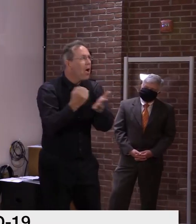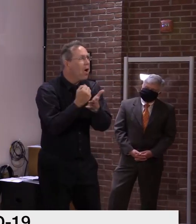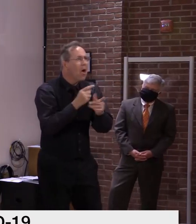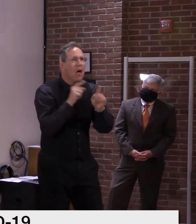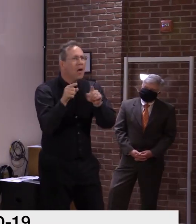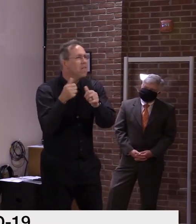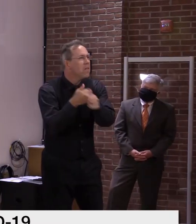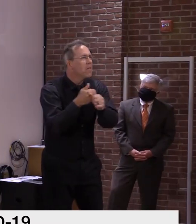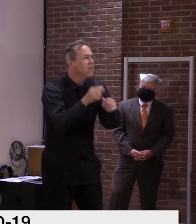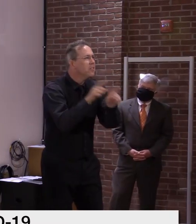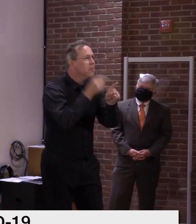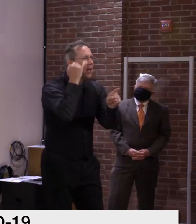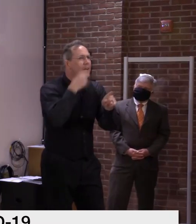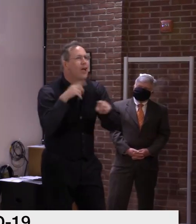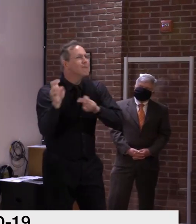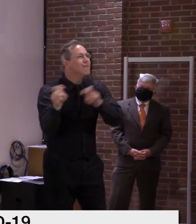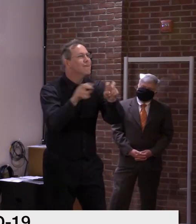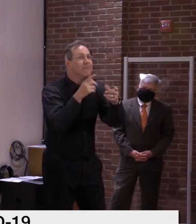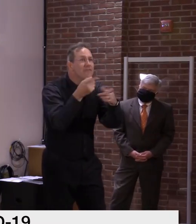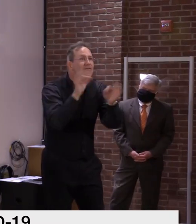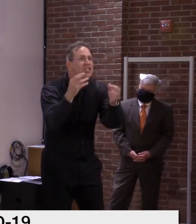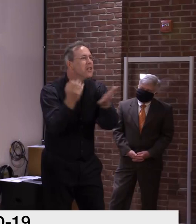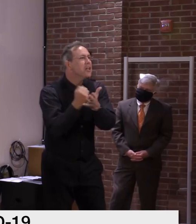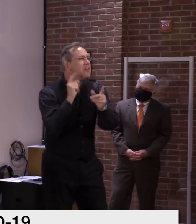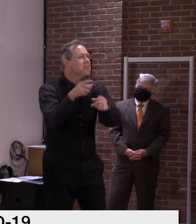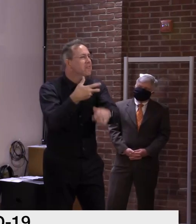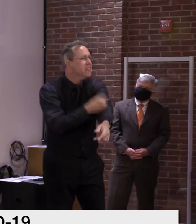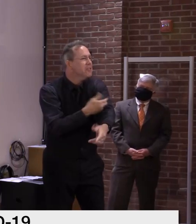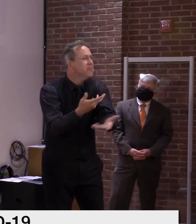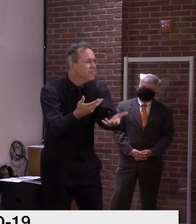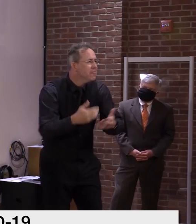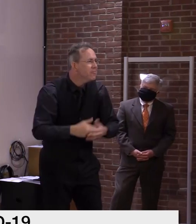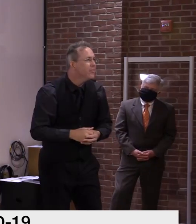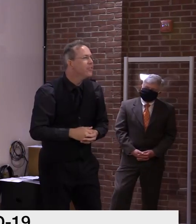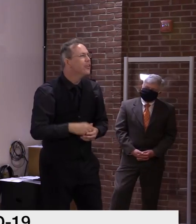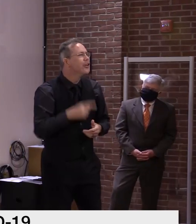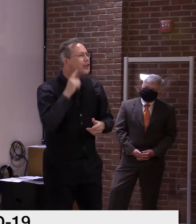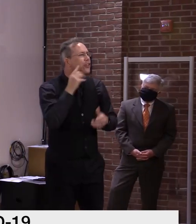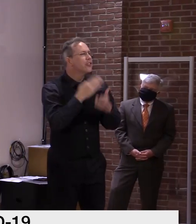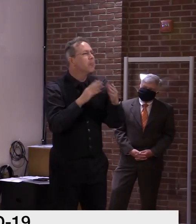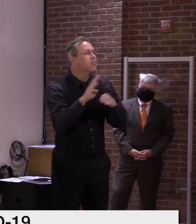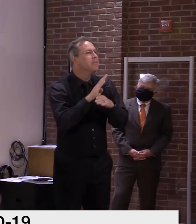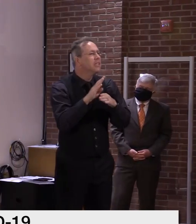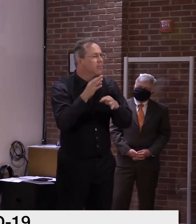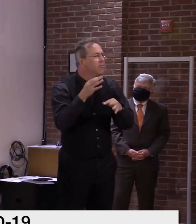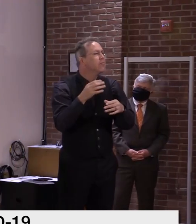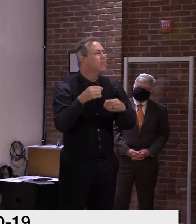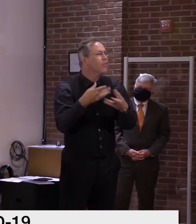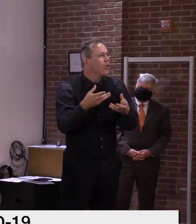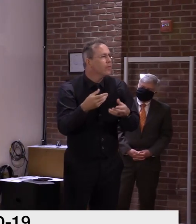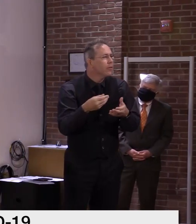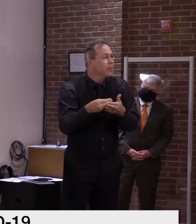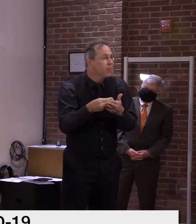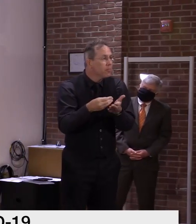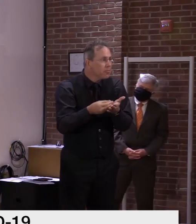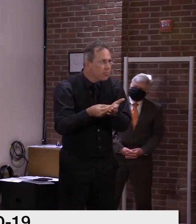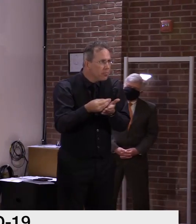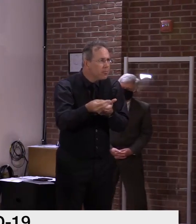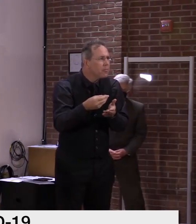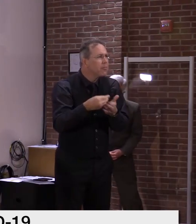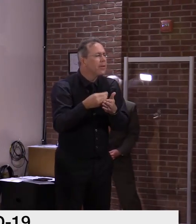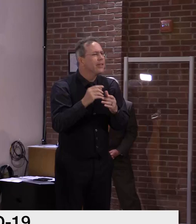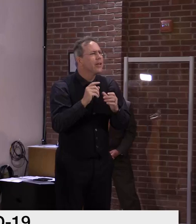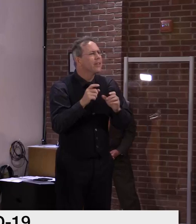different employers who have provided for incentives for their employees to get vaccinated. So again, all